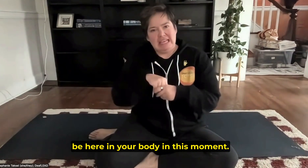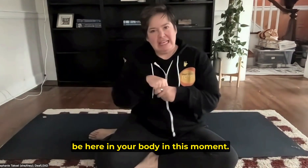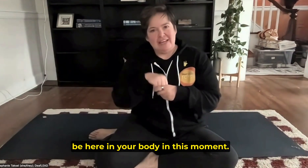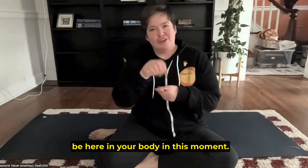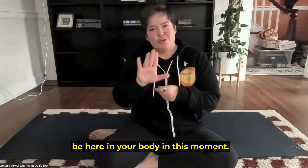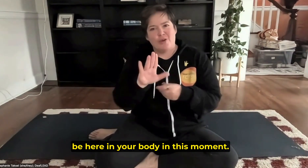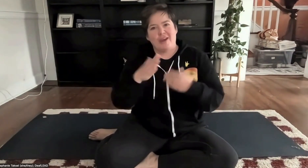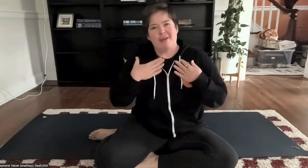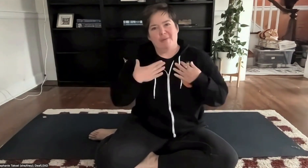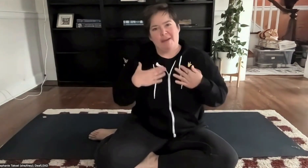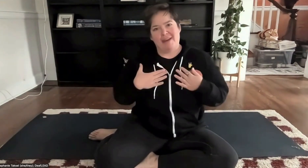moment.